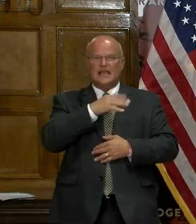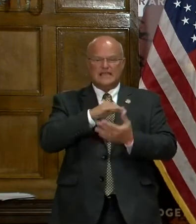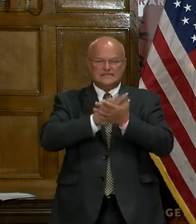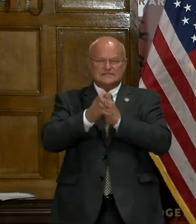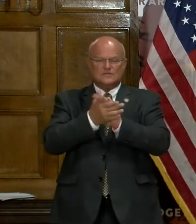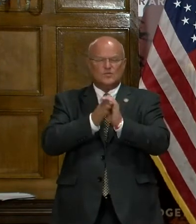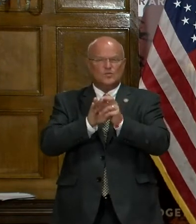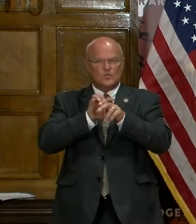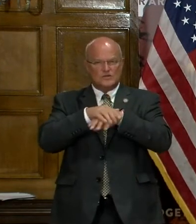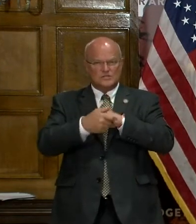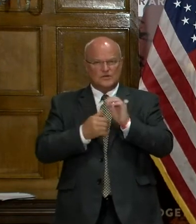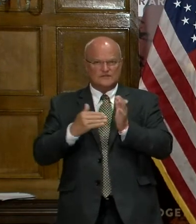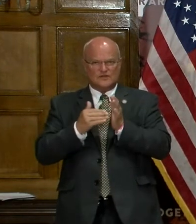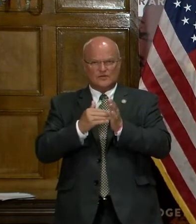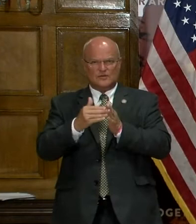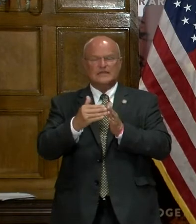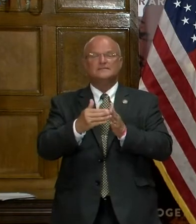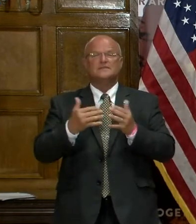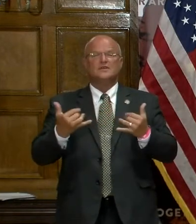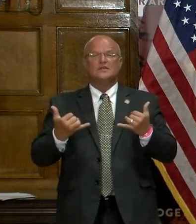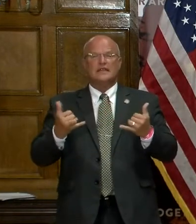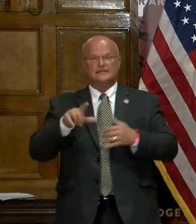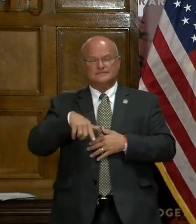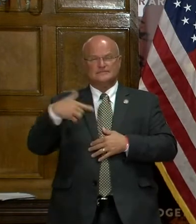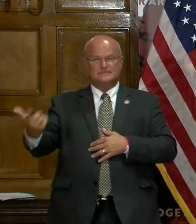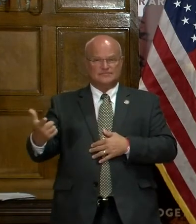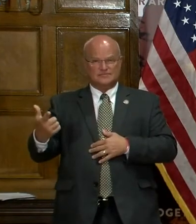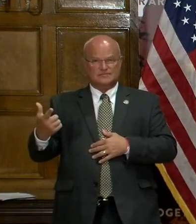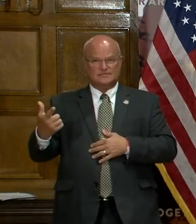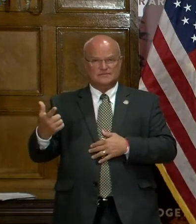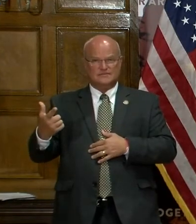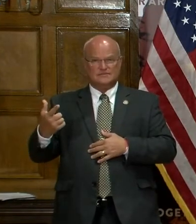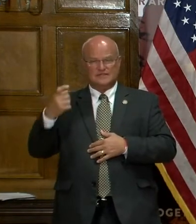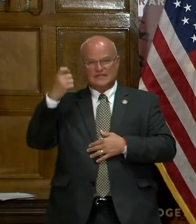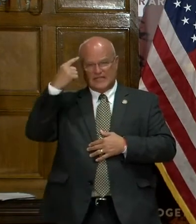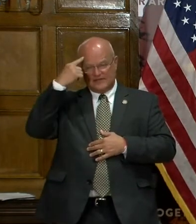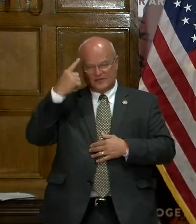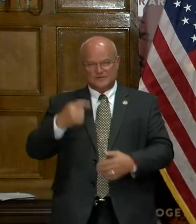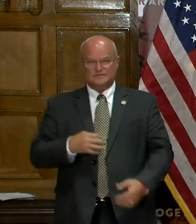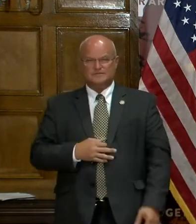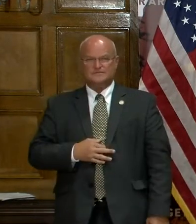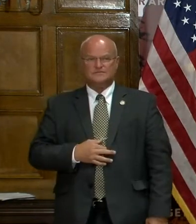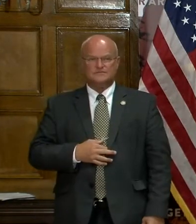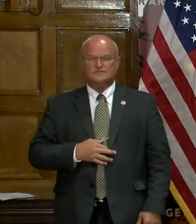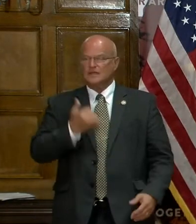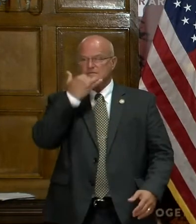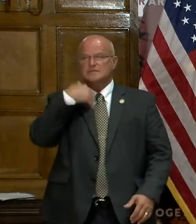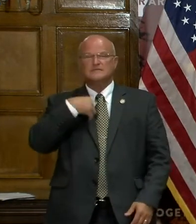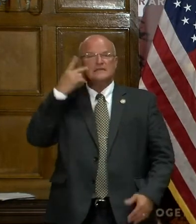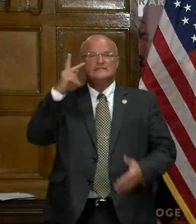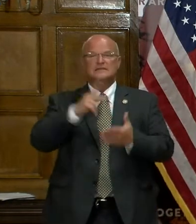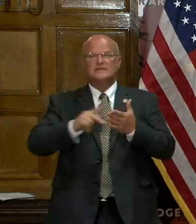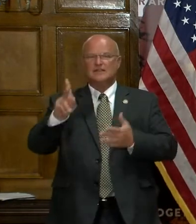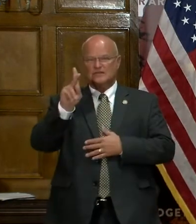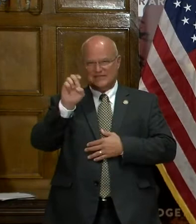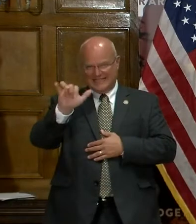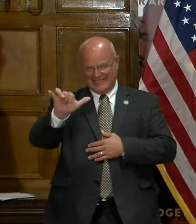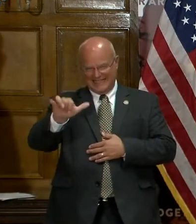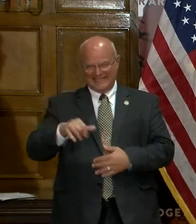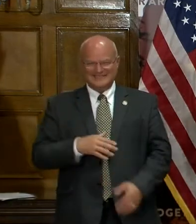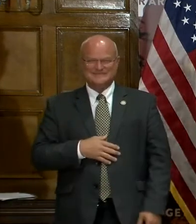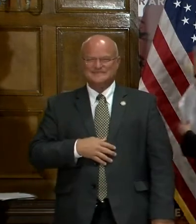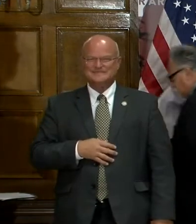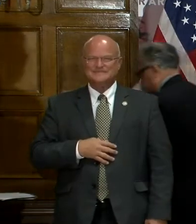precautions, washing our hands frequently. So with that, I'll turn the mic back over to to Secretary Key.